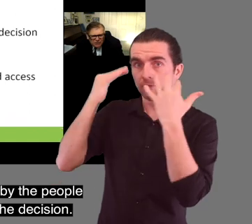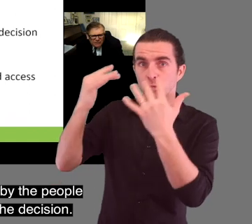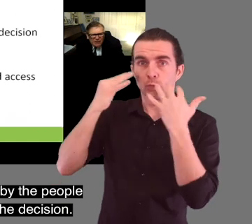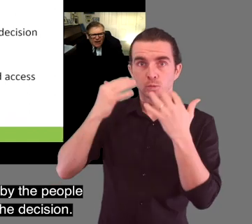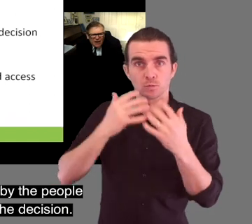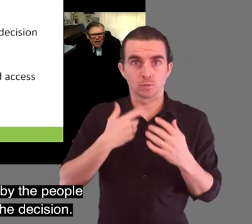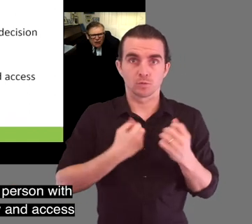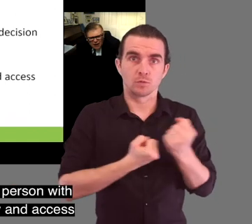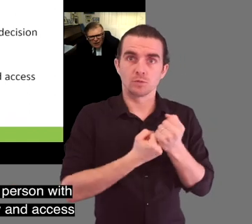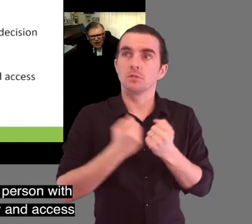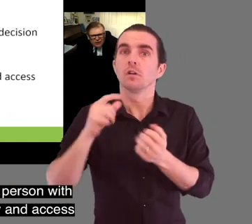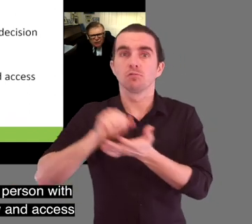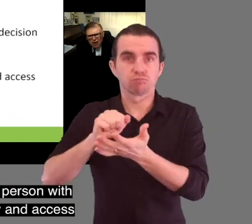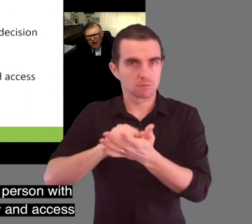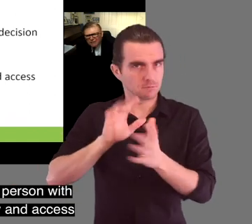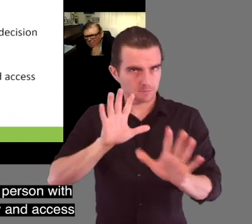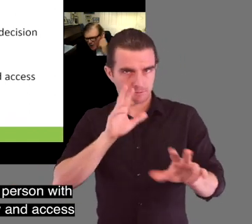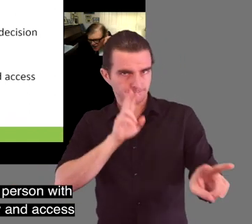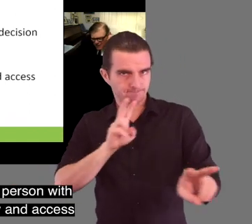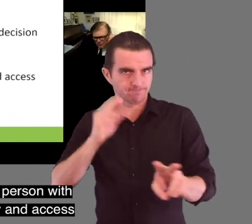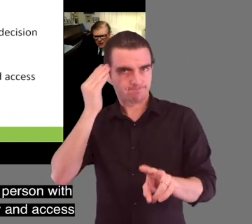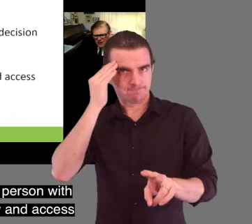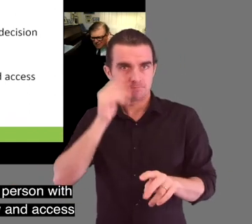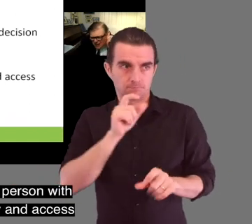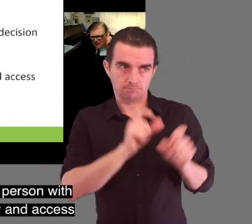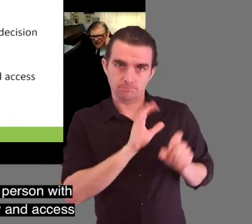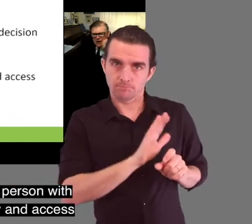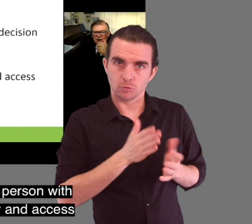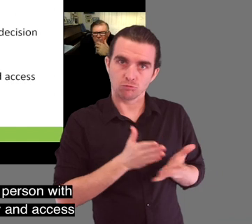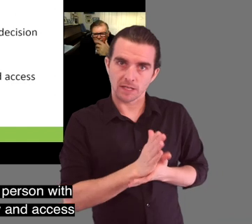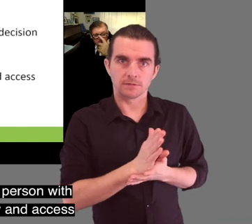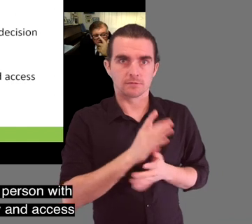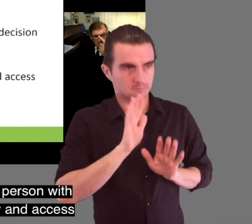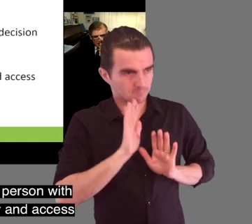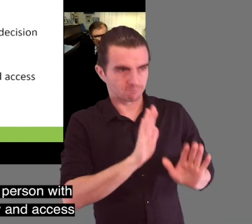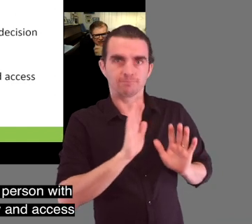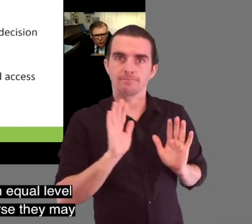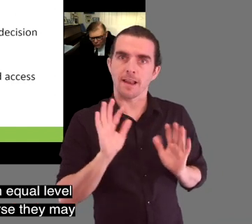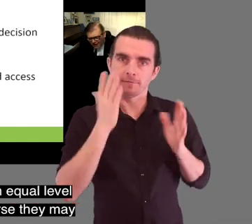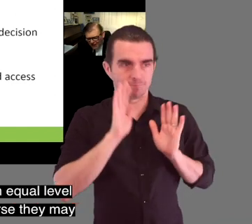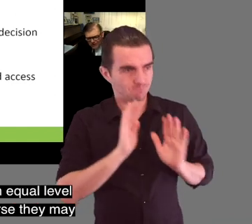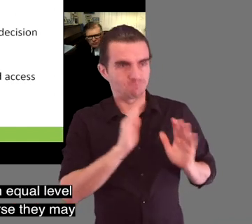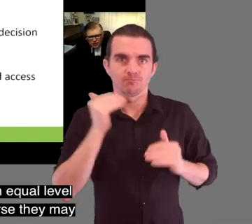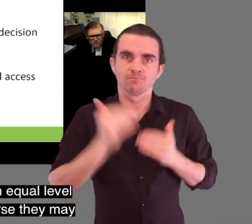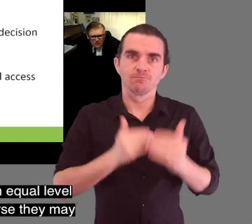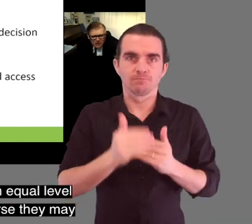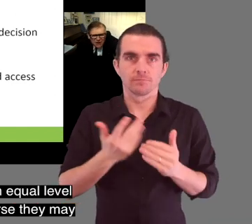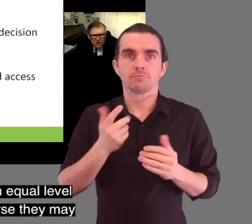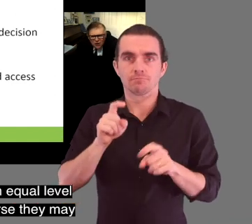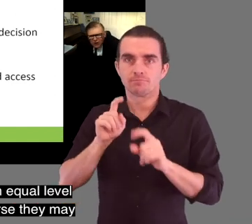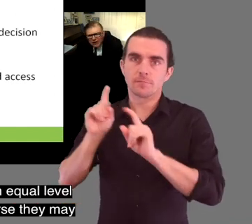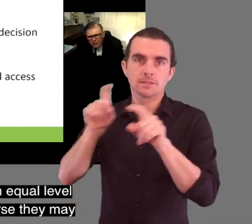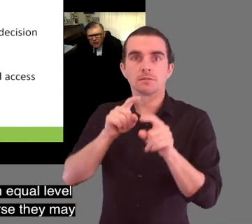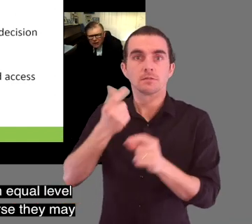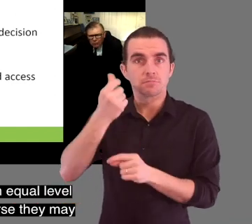decision. Recognize the right of the person with disabilities to own property and access all financial services